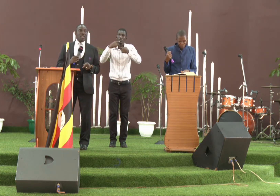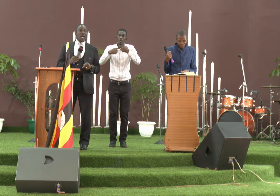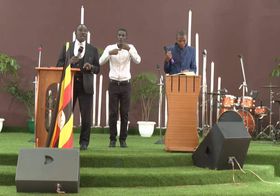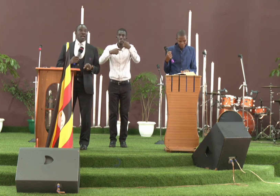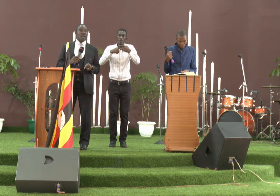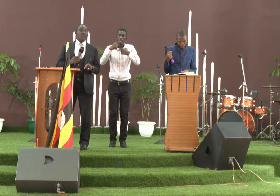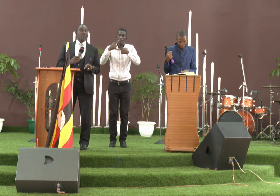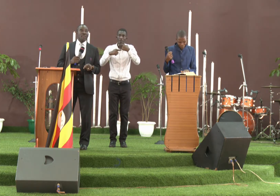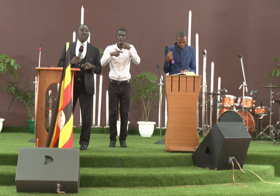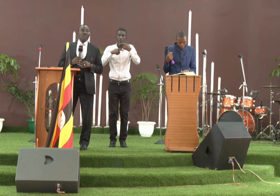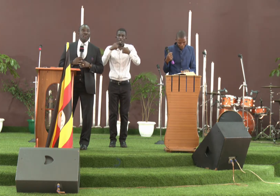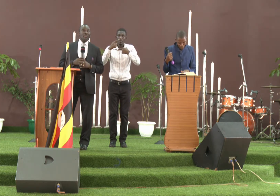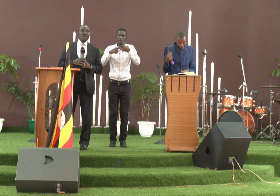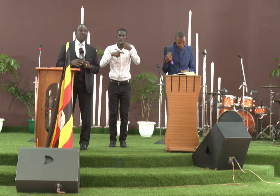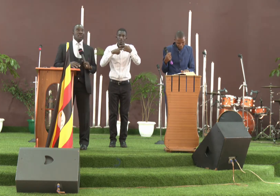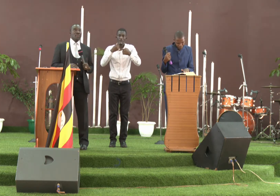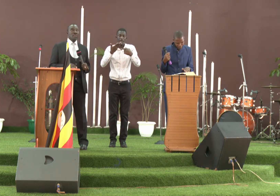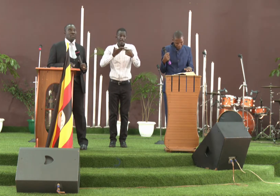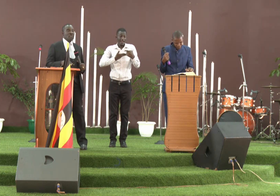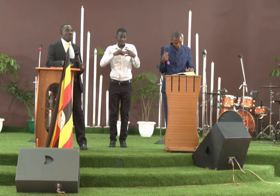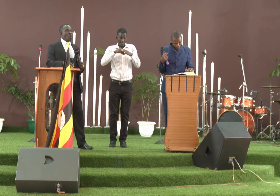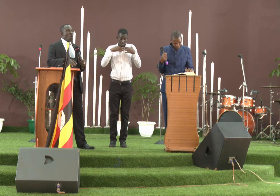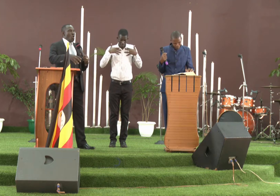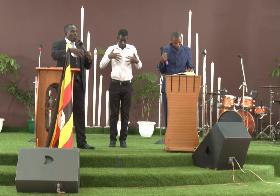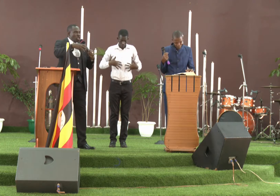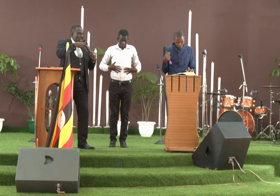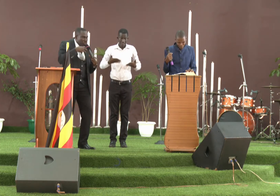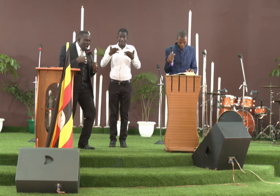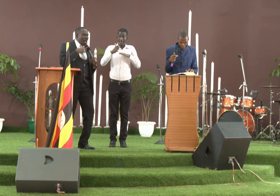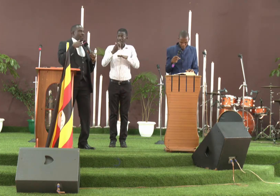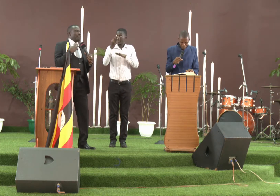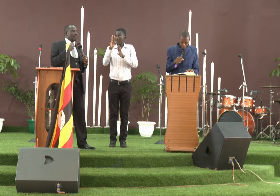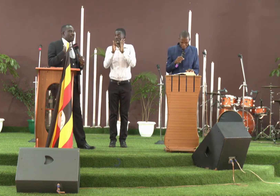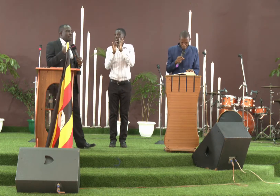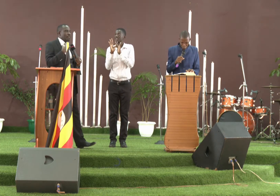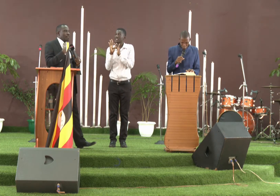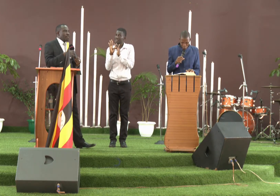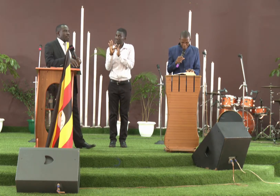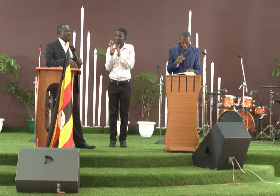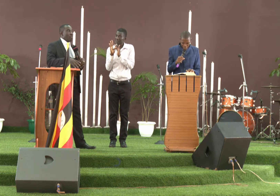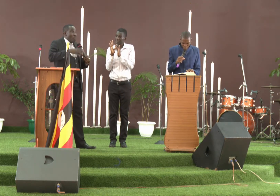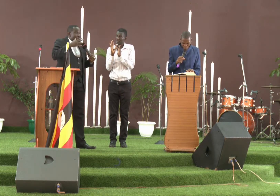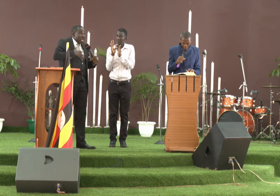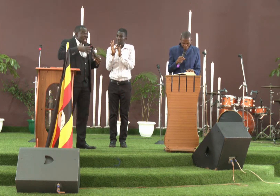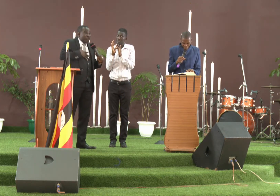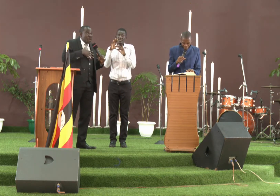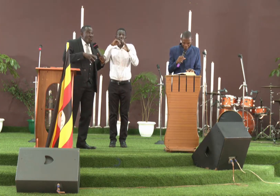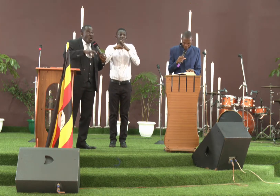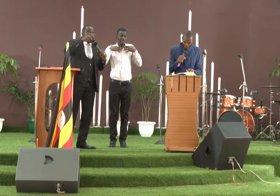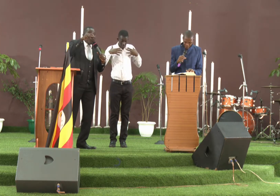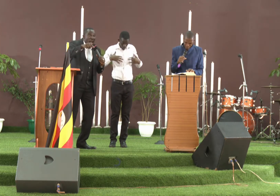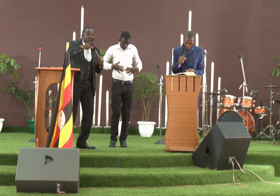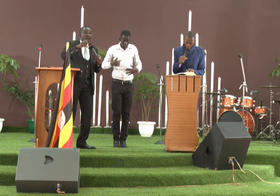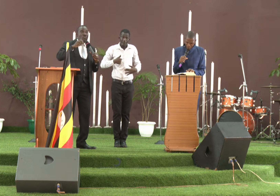Nga tulina. Nga tulina mu mubiri okuttibwa kwa Yesu. Okuttibwa. Always carry. Mu mibiri gyaffe